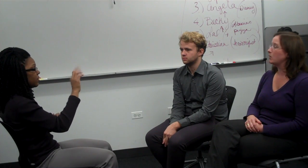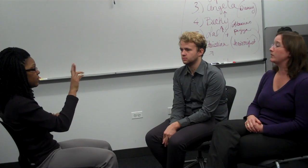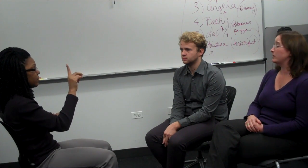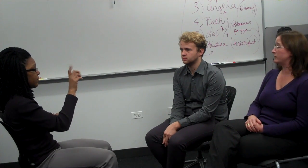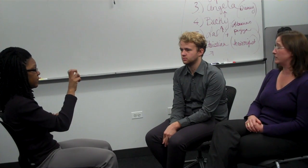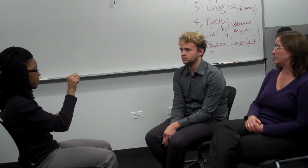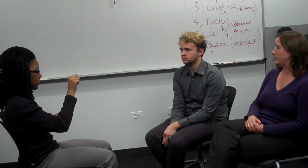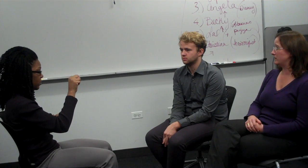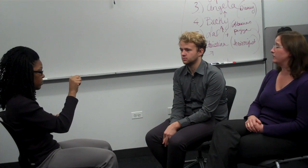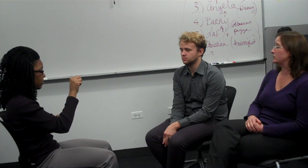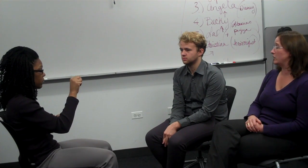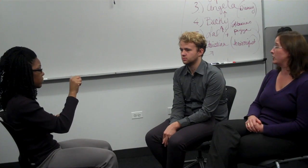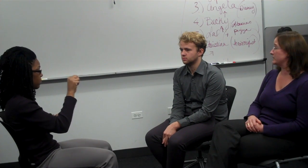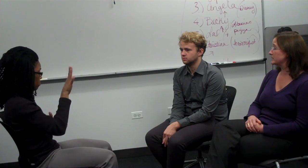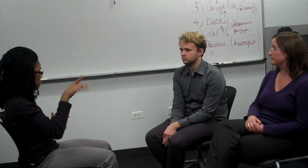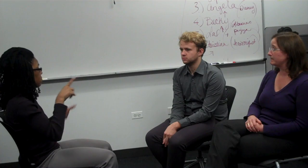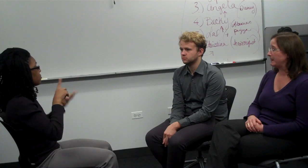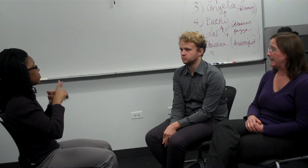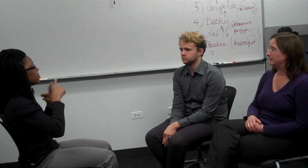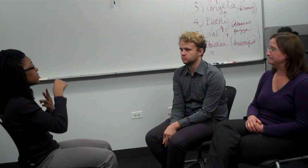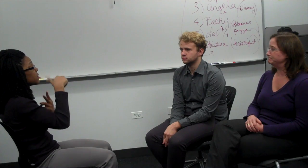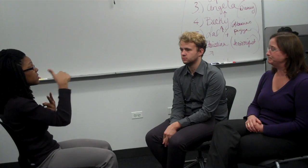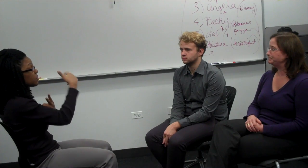Oh, here at Victory Gardens.